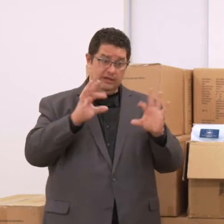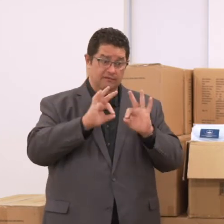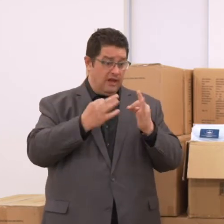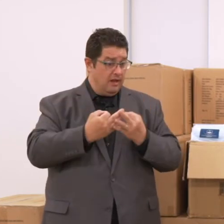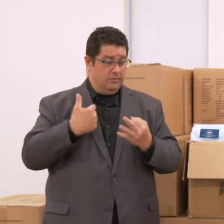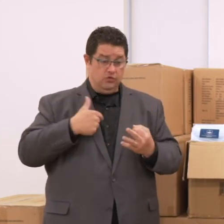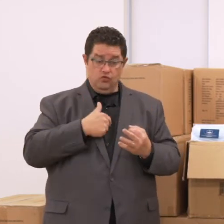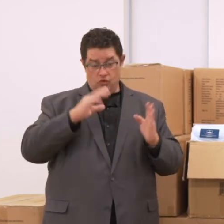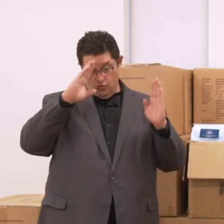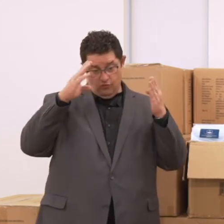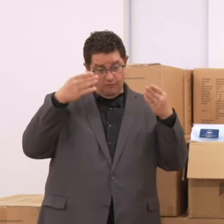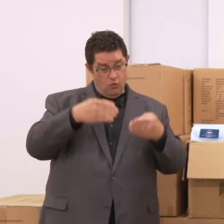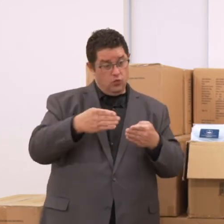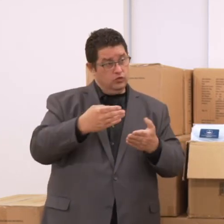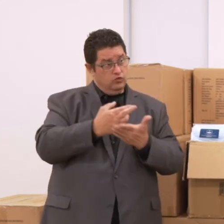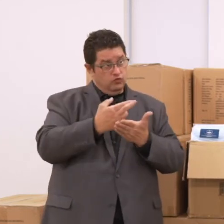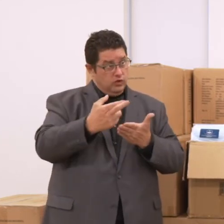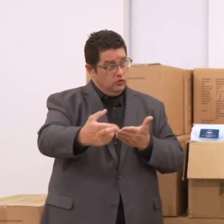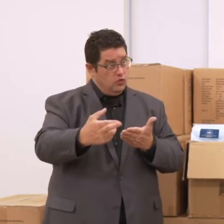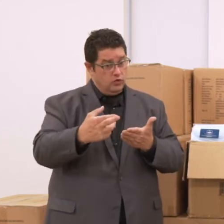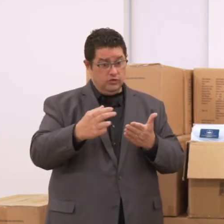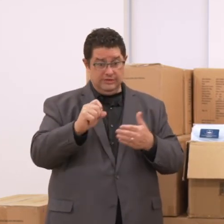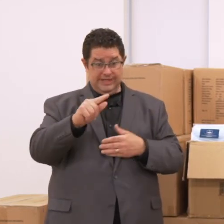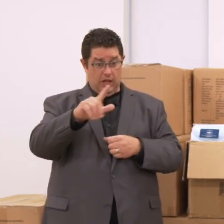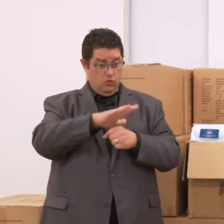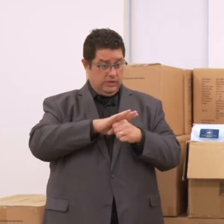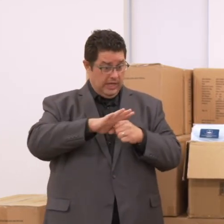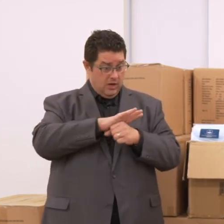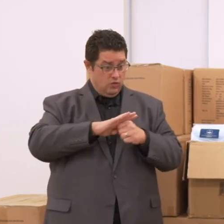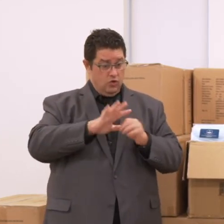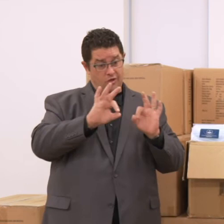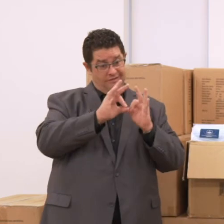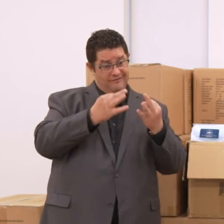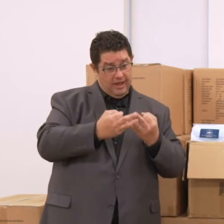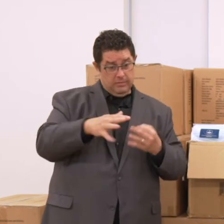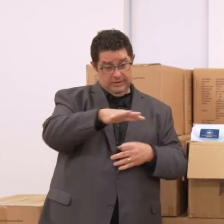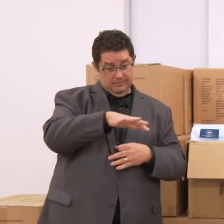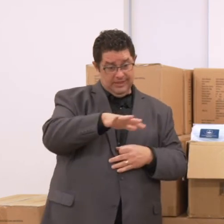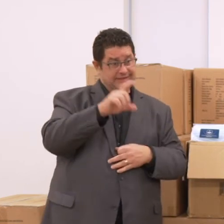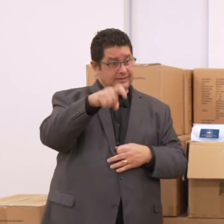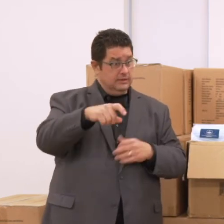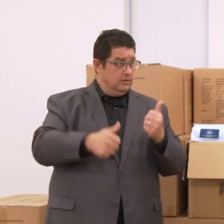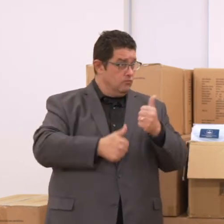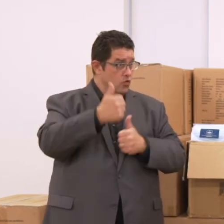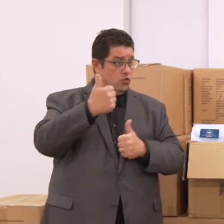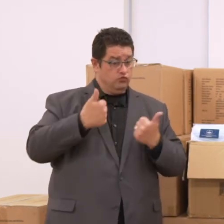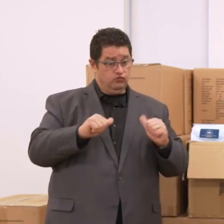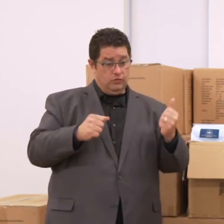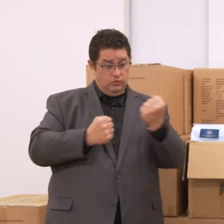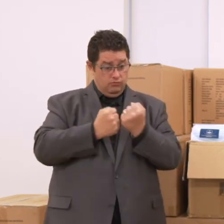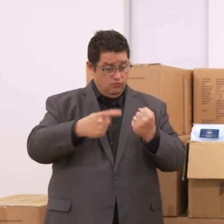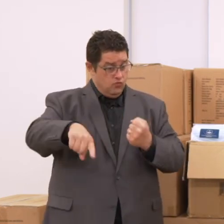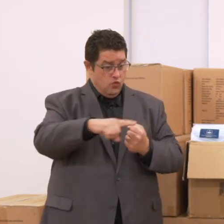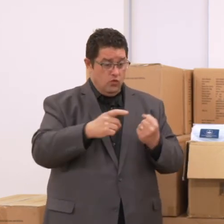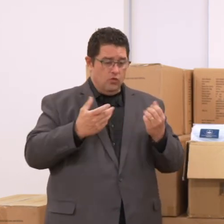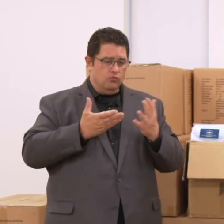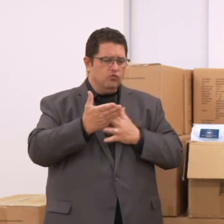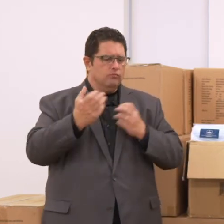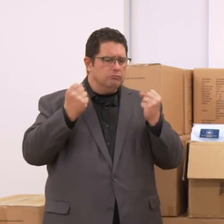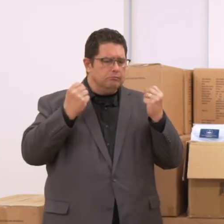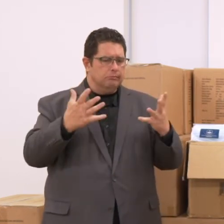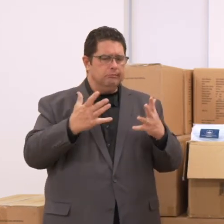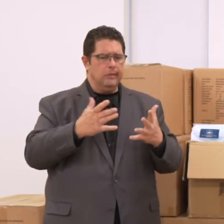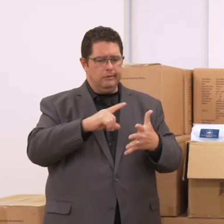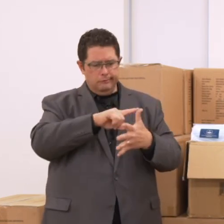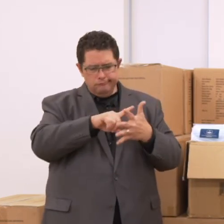again, focusing the resources of St. Louis County on the families and the places who need it the most, and try and support them through many pieces of